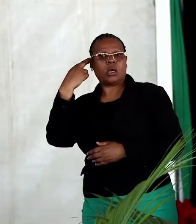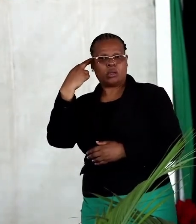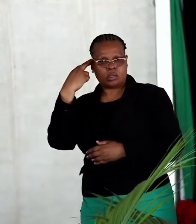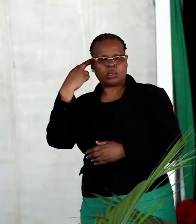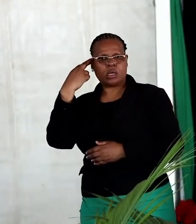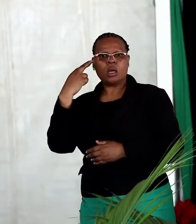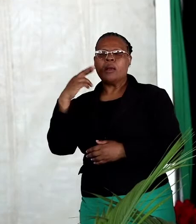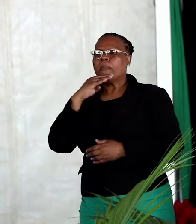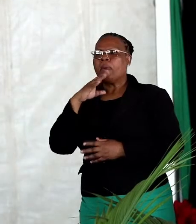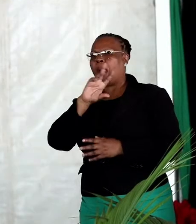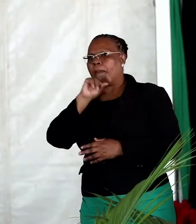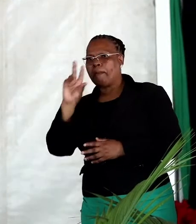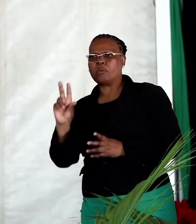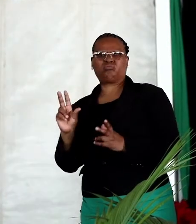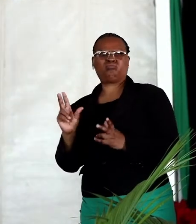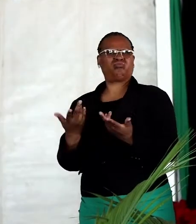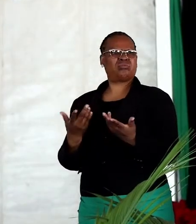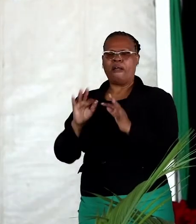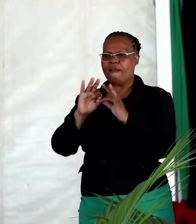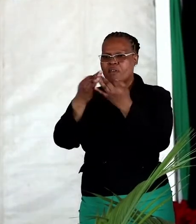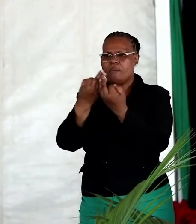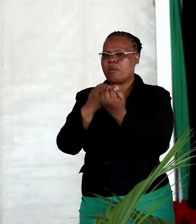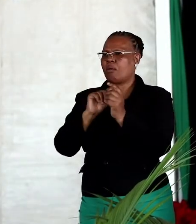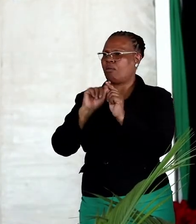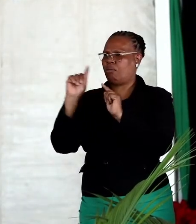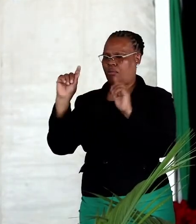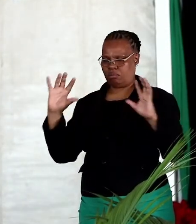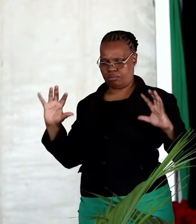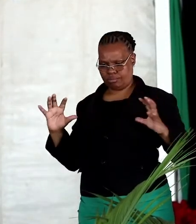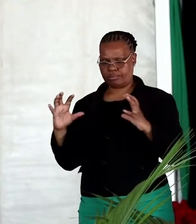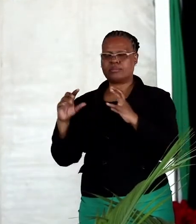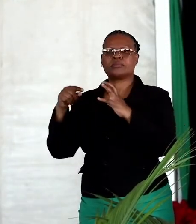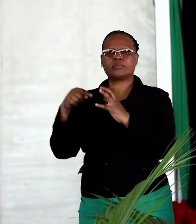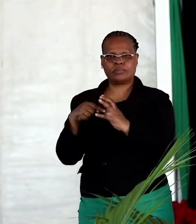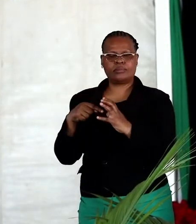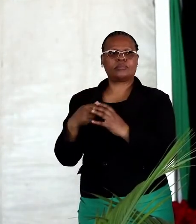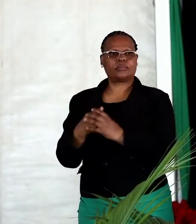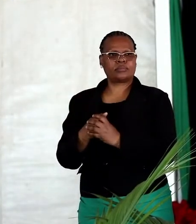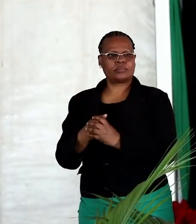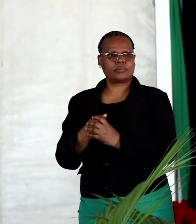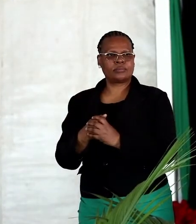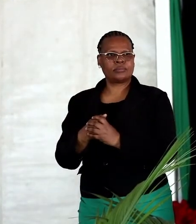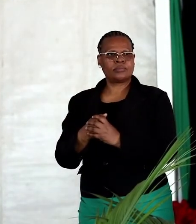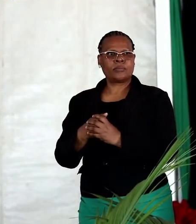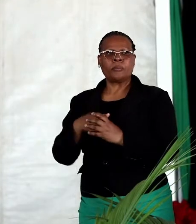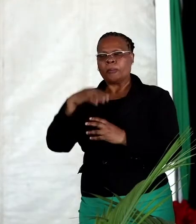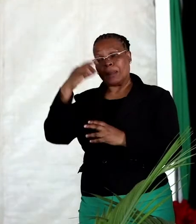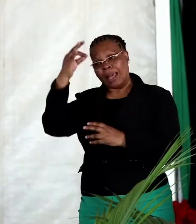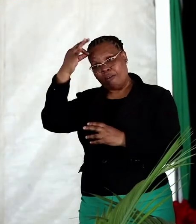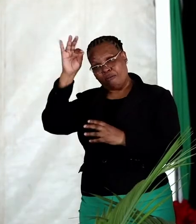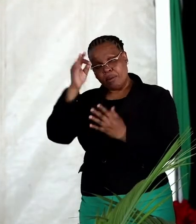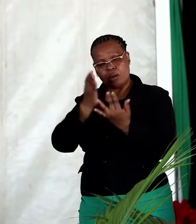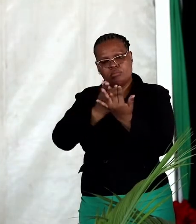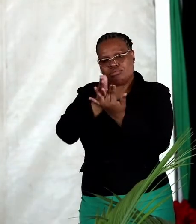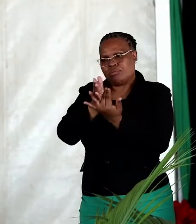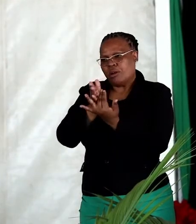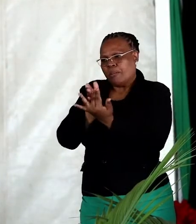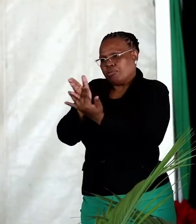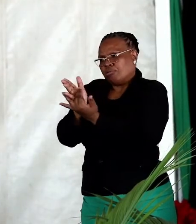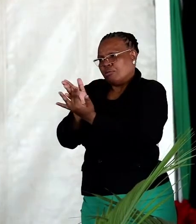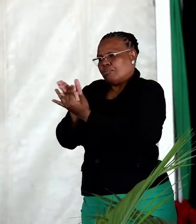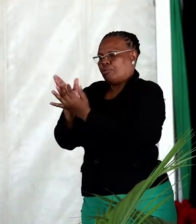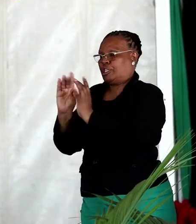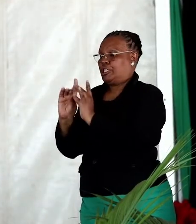ehamba nabanye abantu befamilies. Bangenile kumagosa karhulumente,